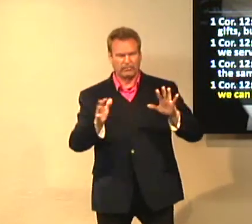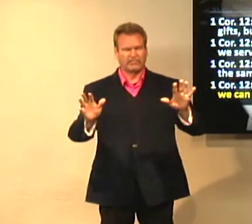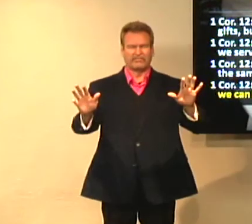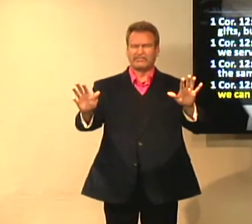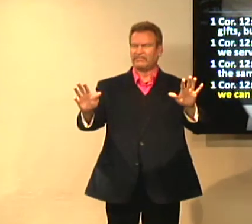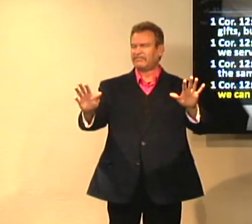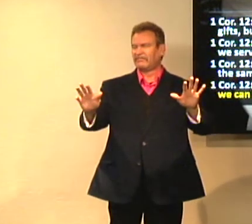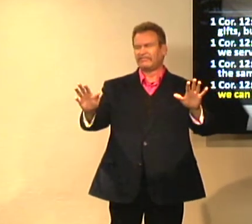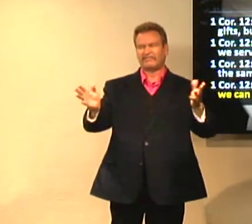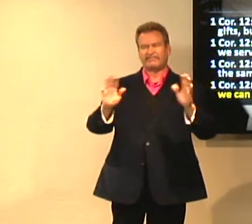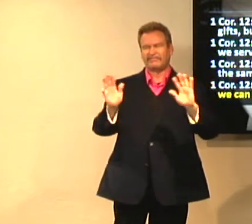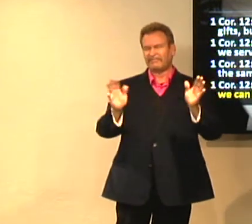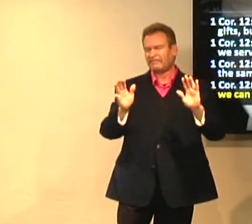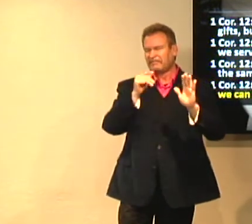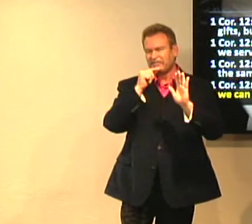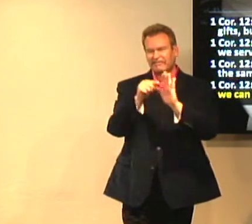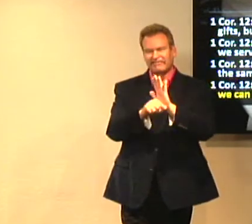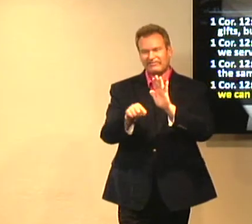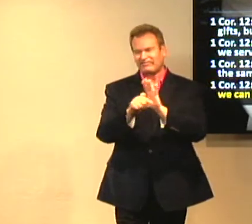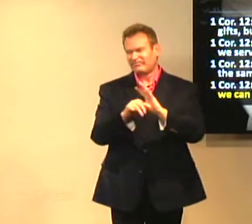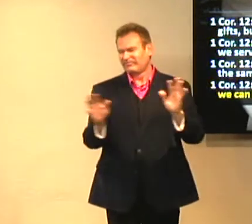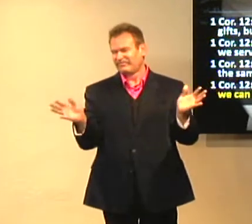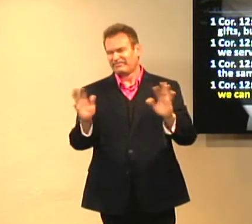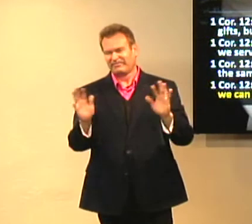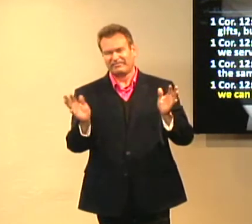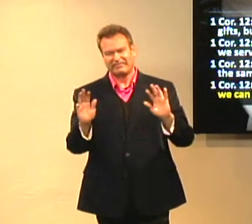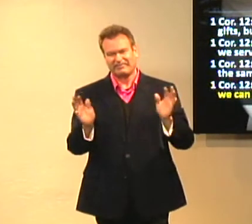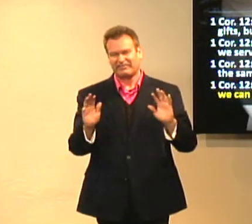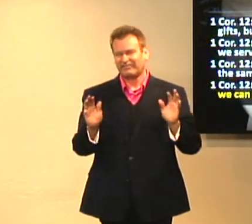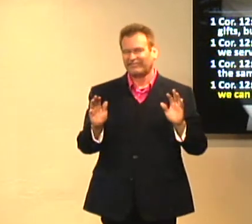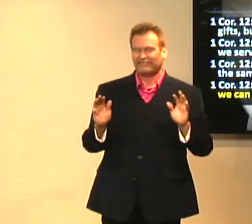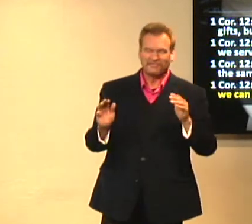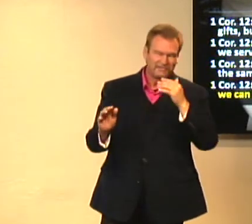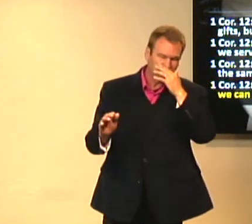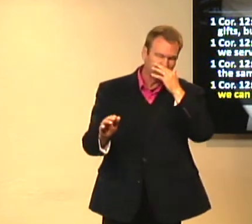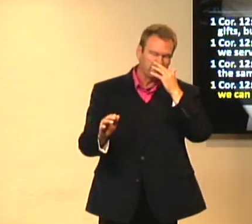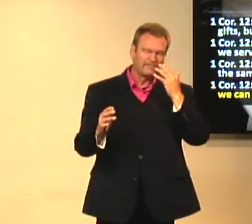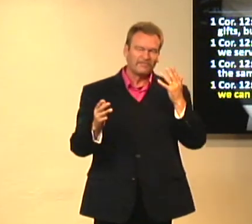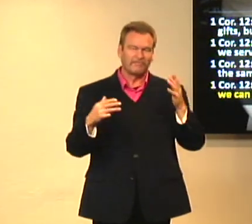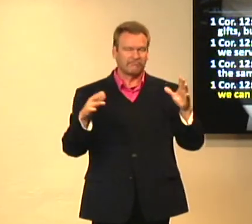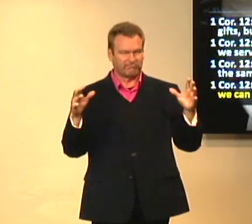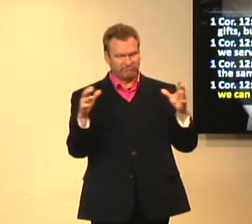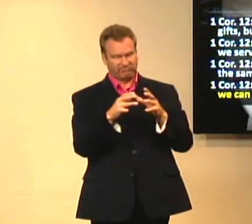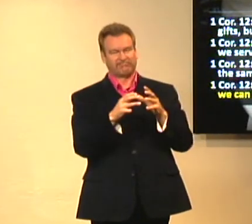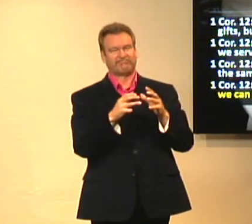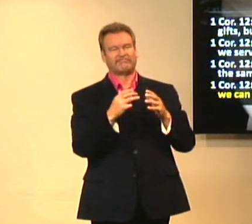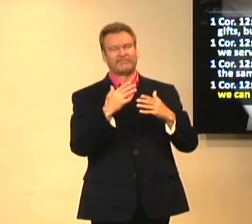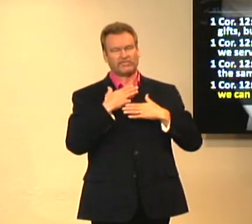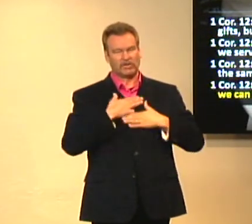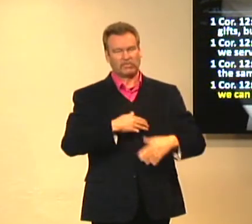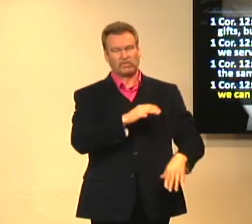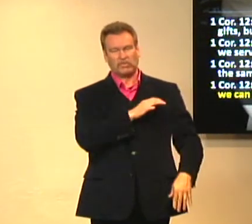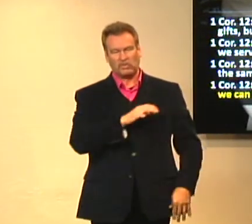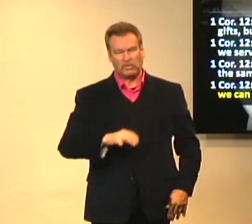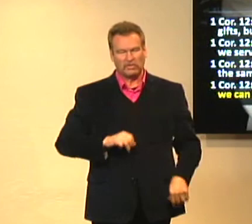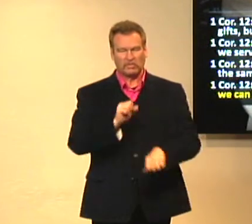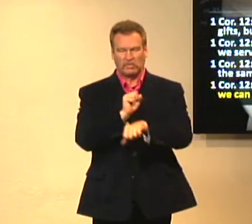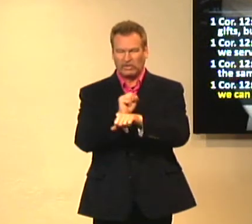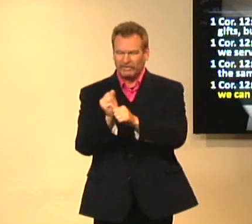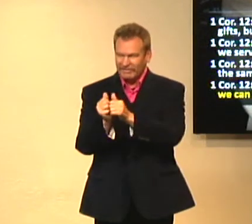or no. That's a negative reaction. We come together as the body